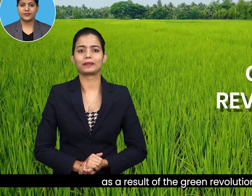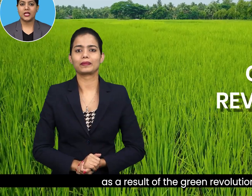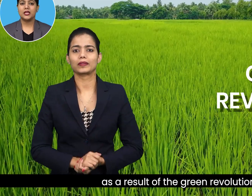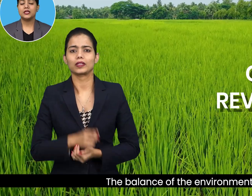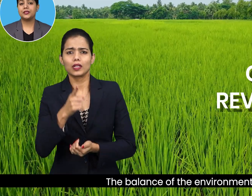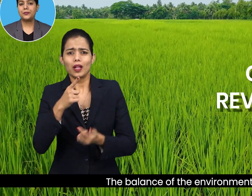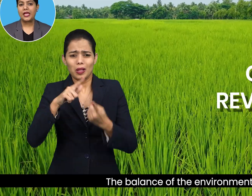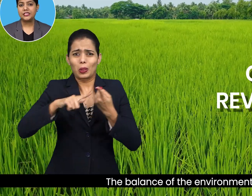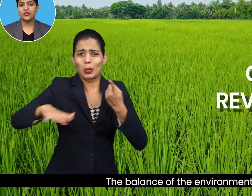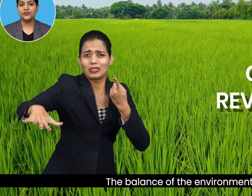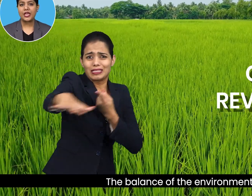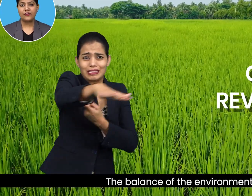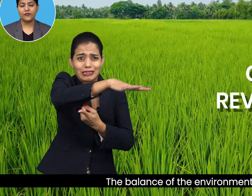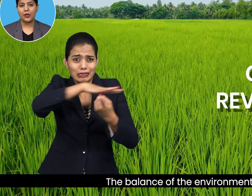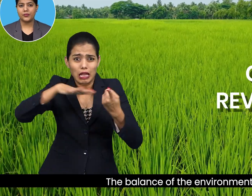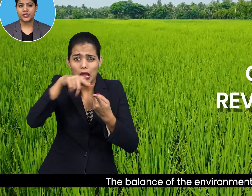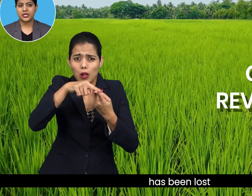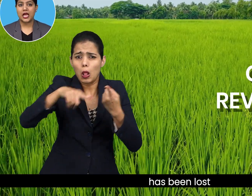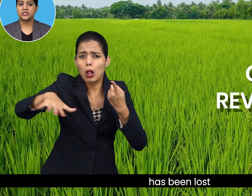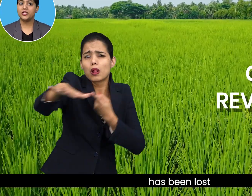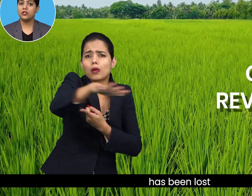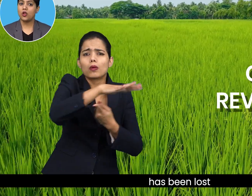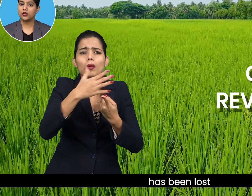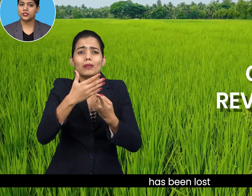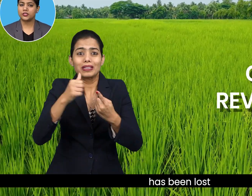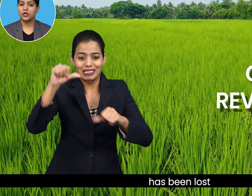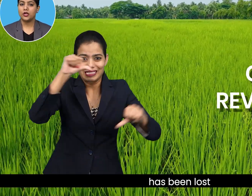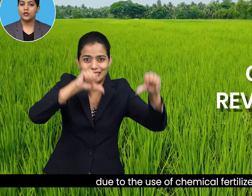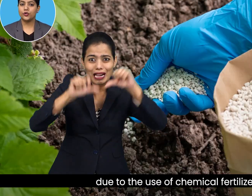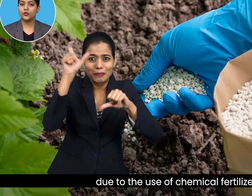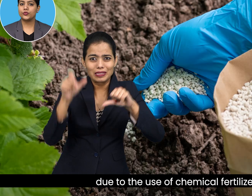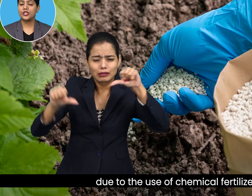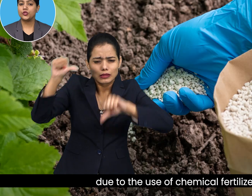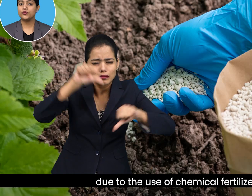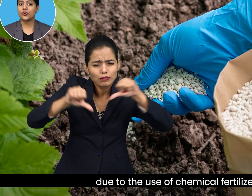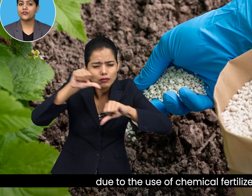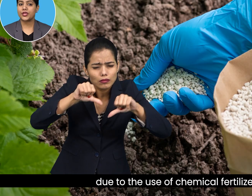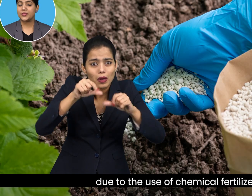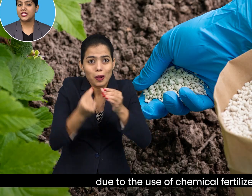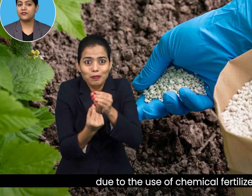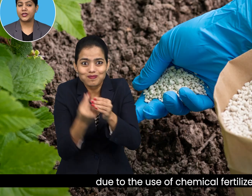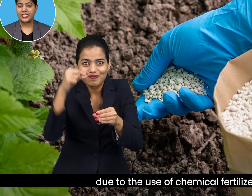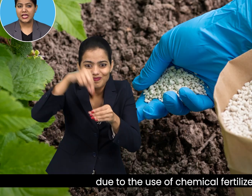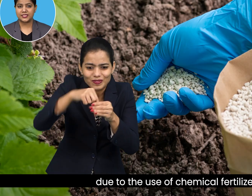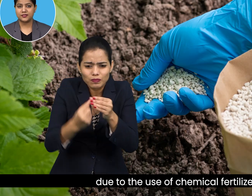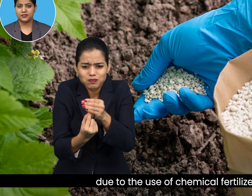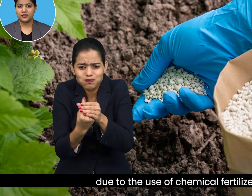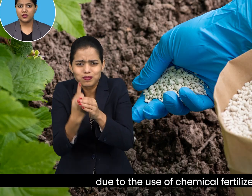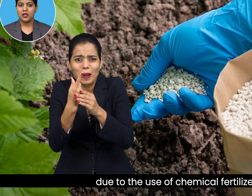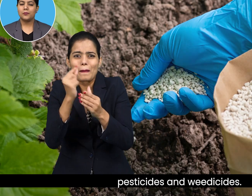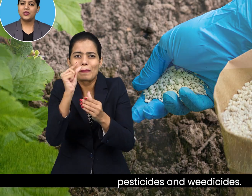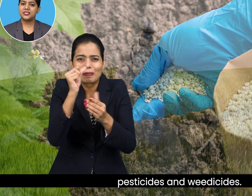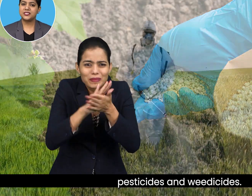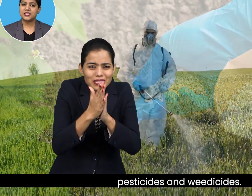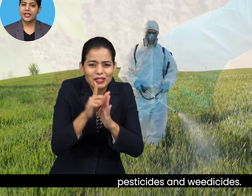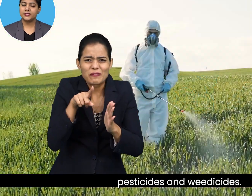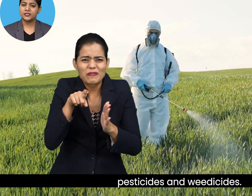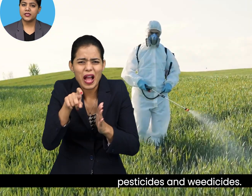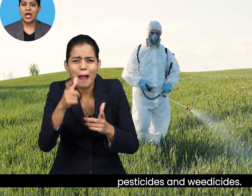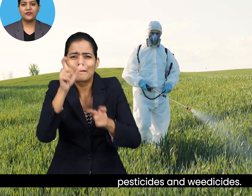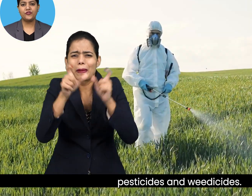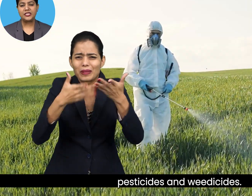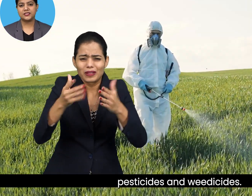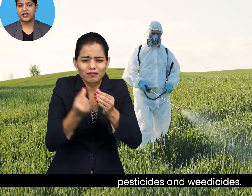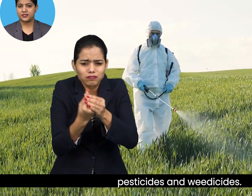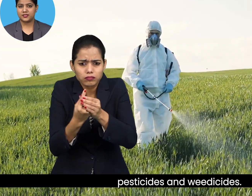Revolution, the balance of the environment has been lost due to the use of chemical fertilizers,